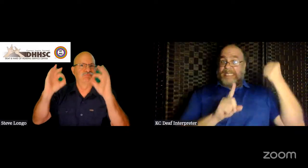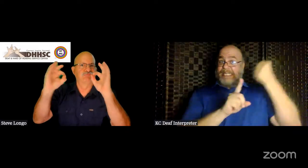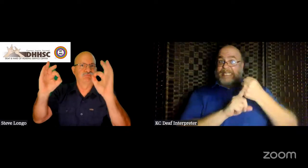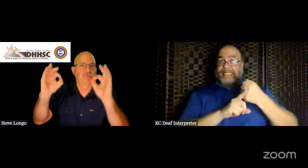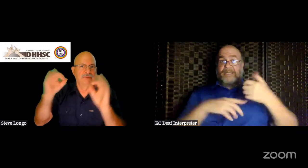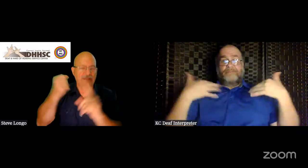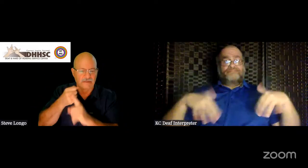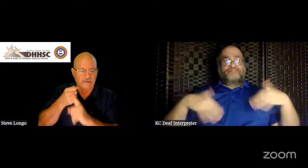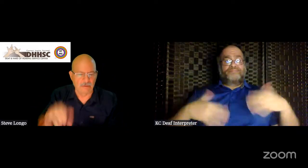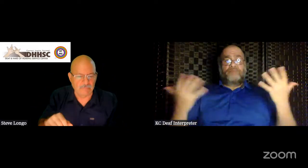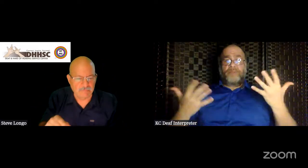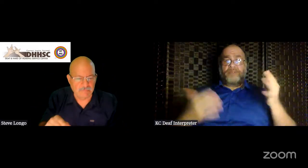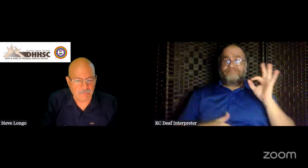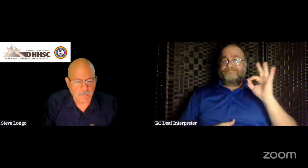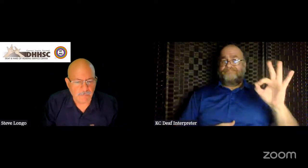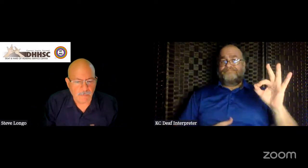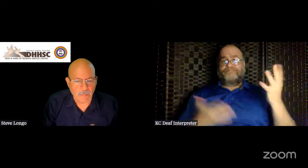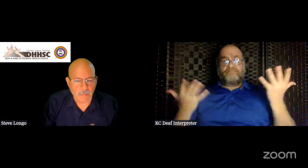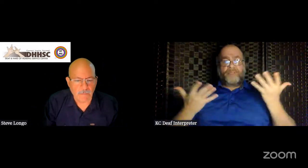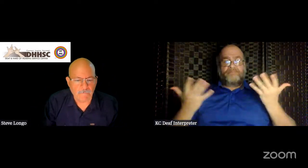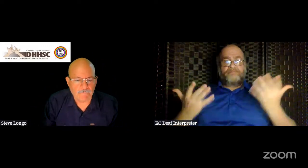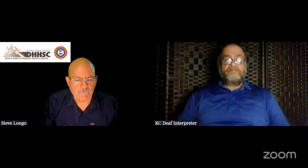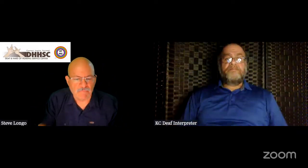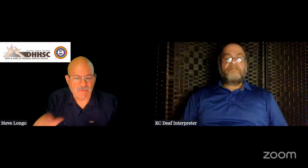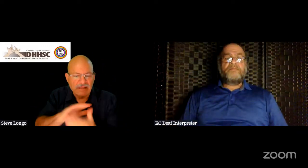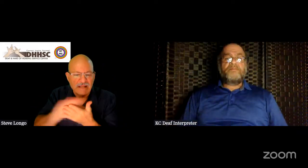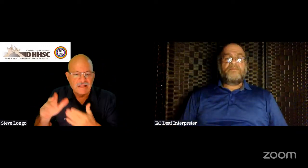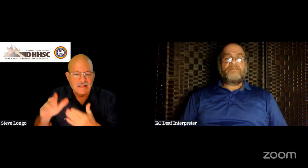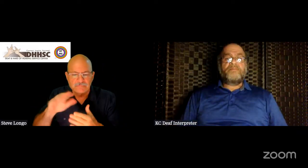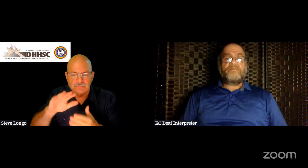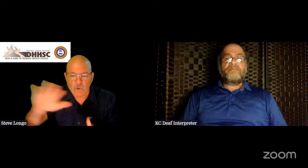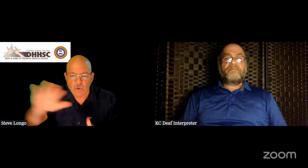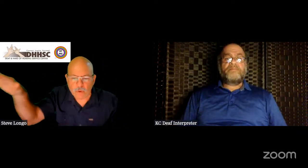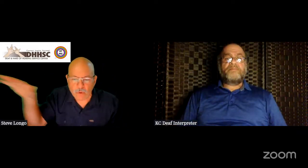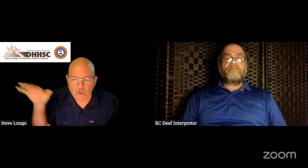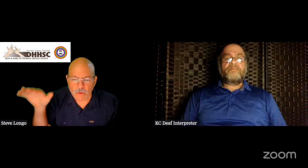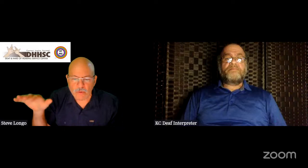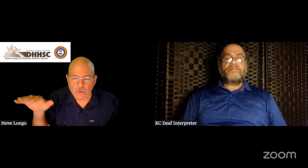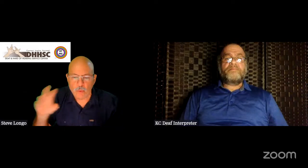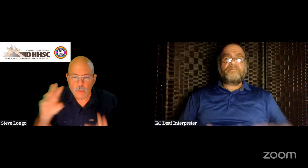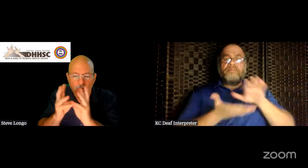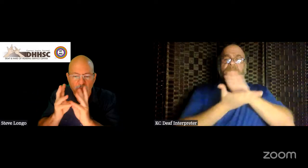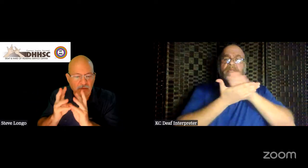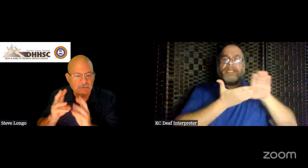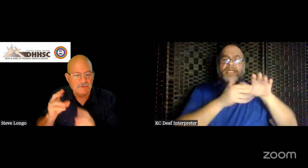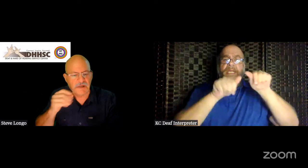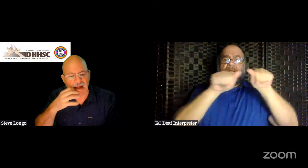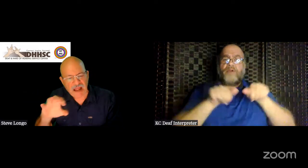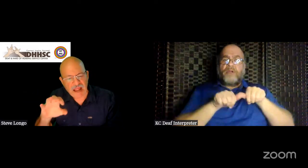the next event. One of the hits was